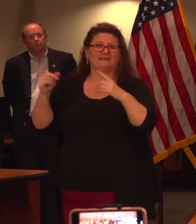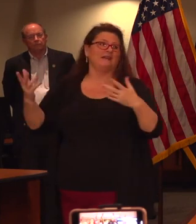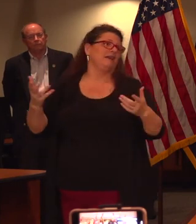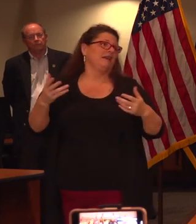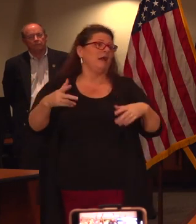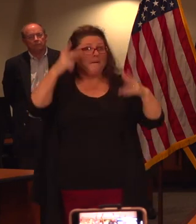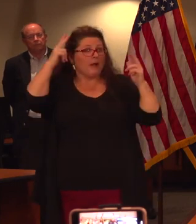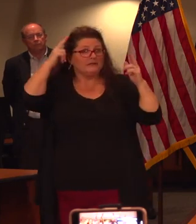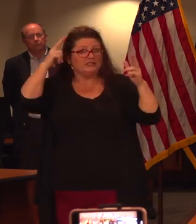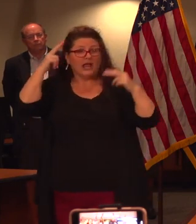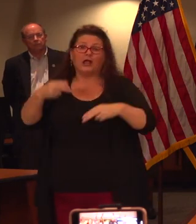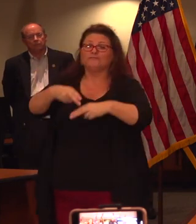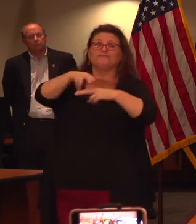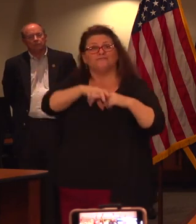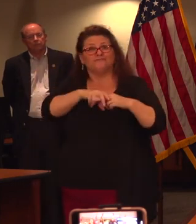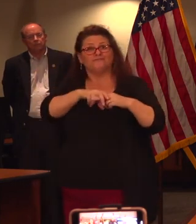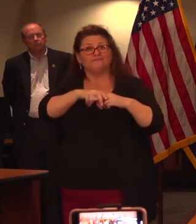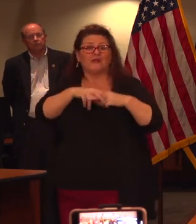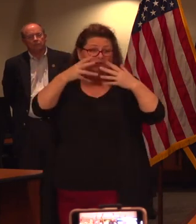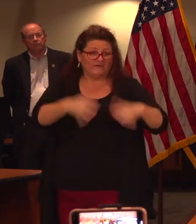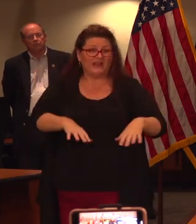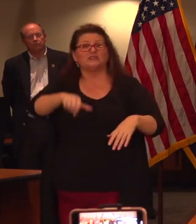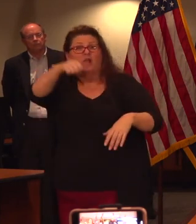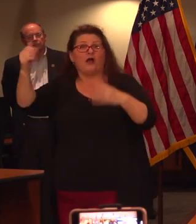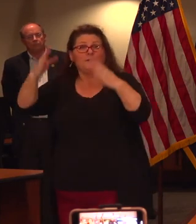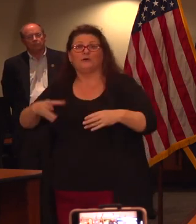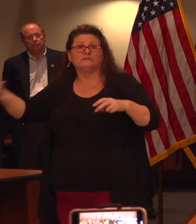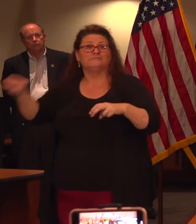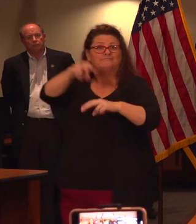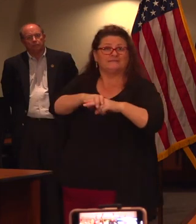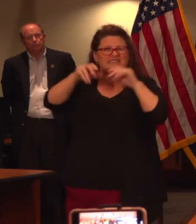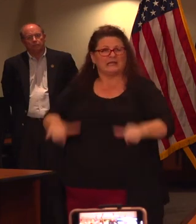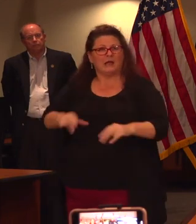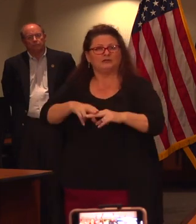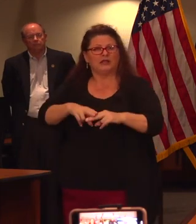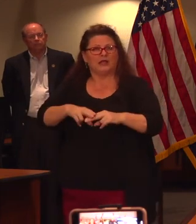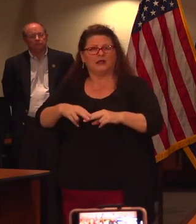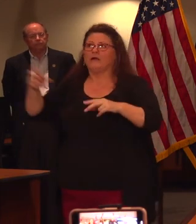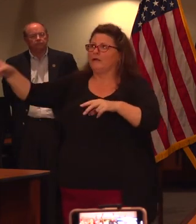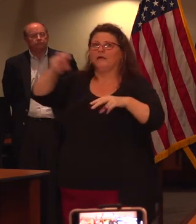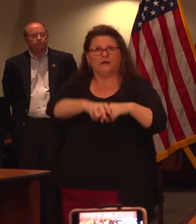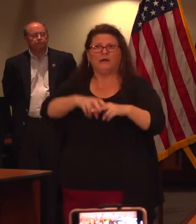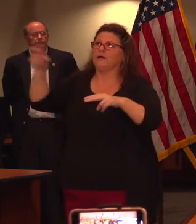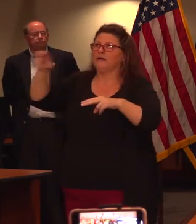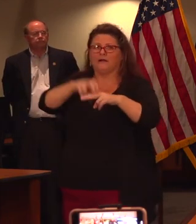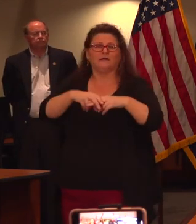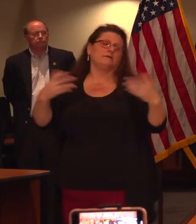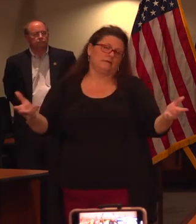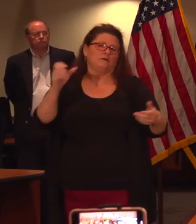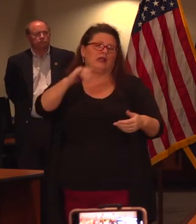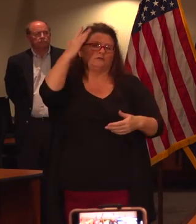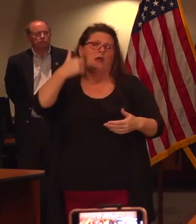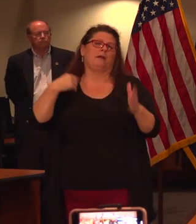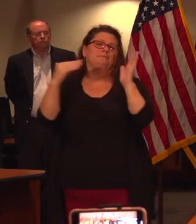chair, people coming in one after another, that's a way that where there's a lot of contact of different kinds. So that is why that